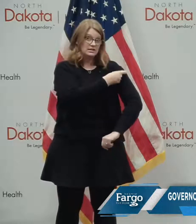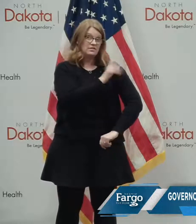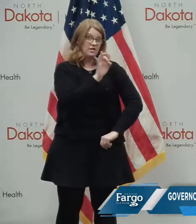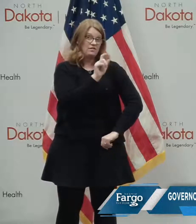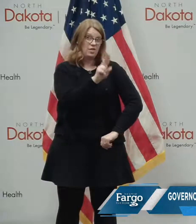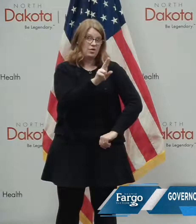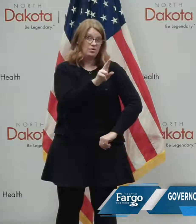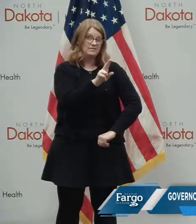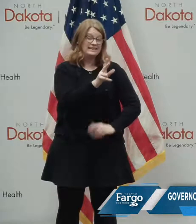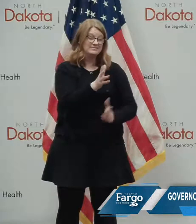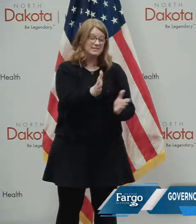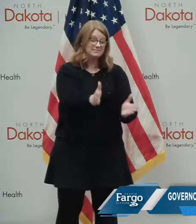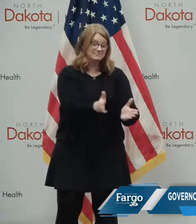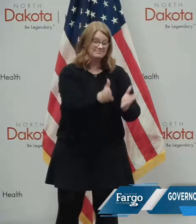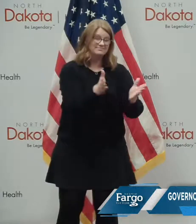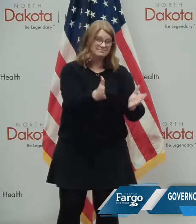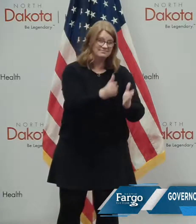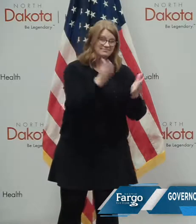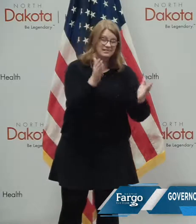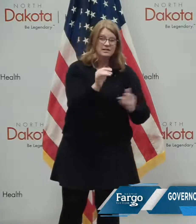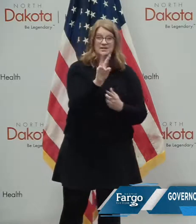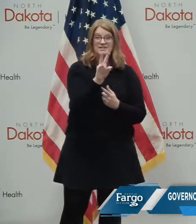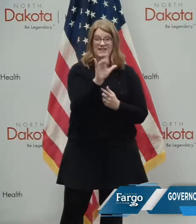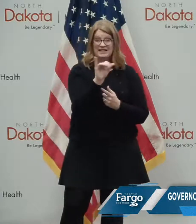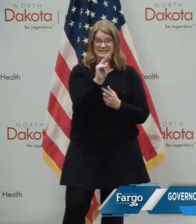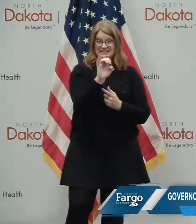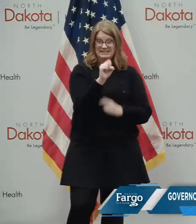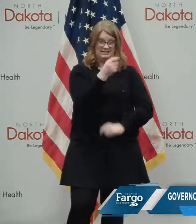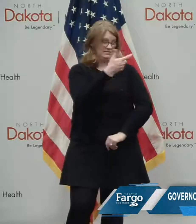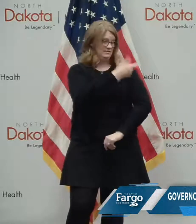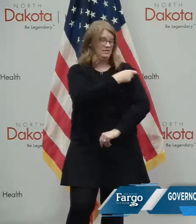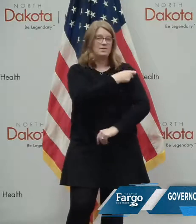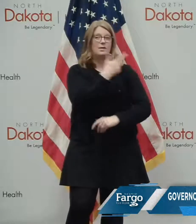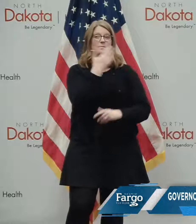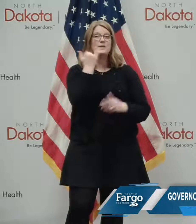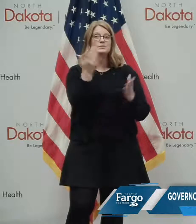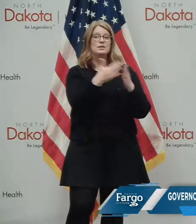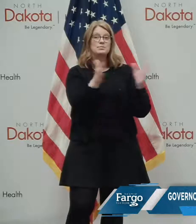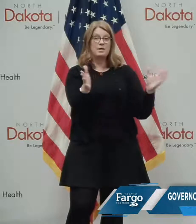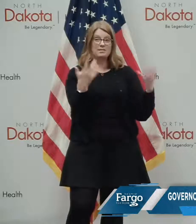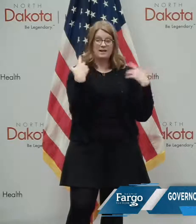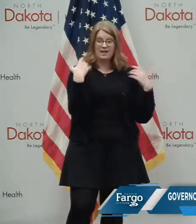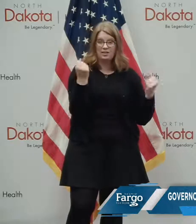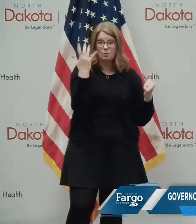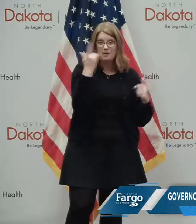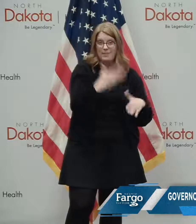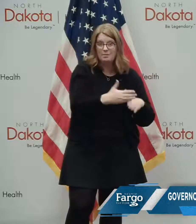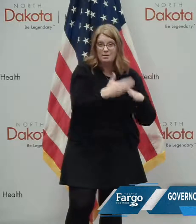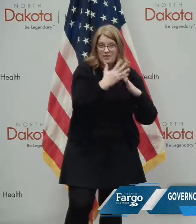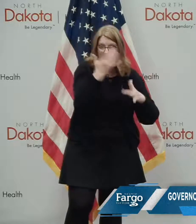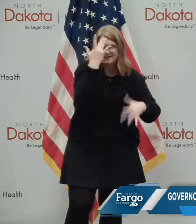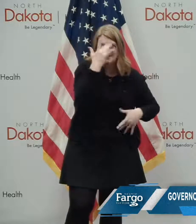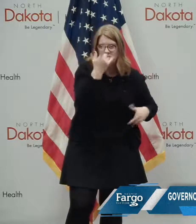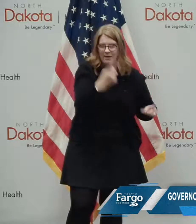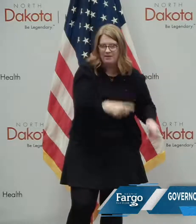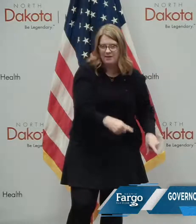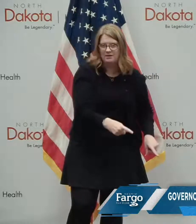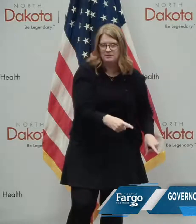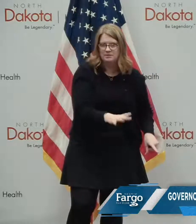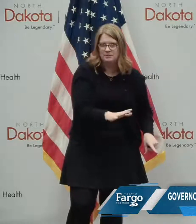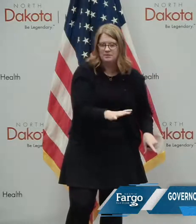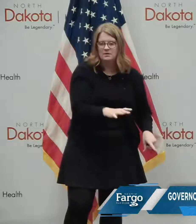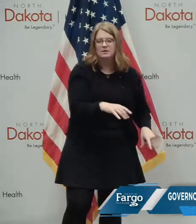really vaccines are one of the best tools we have in public health, because they actually prevent the disease from happening, where a lot of the other things that we do